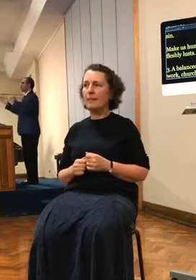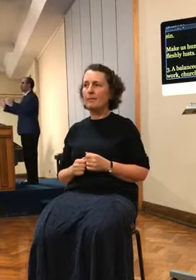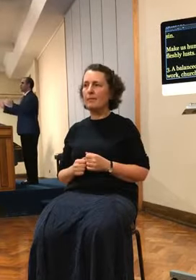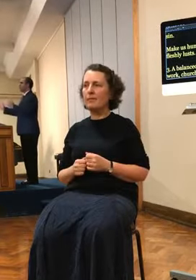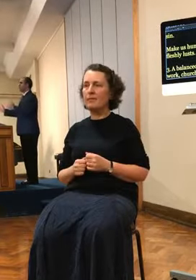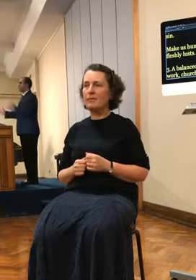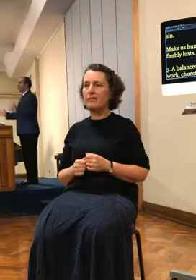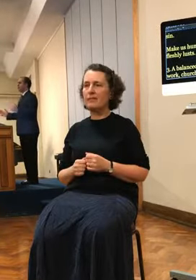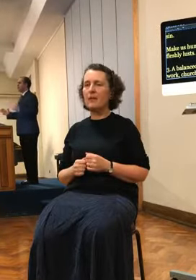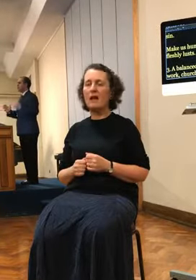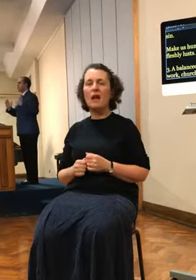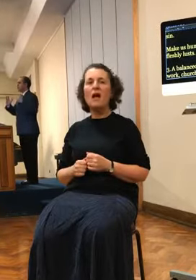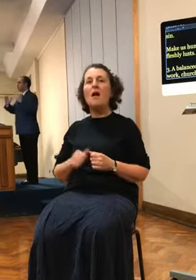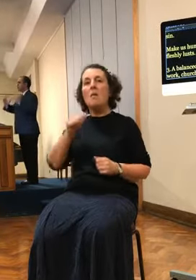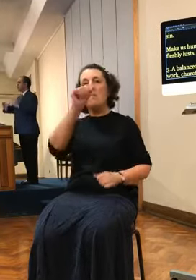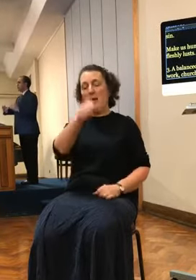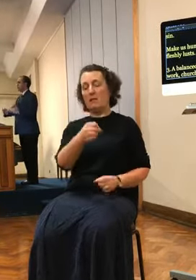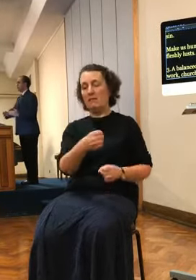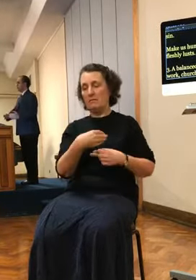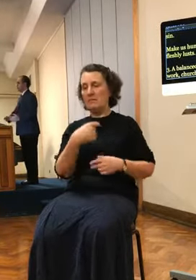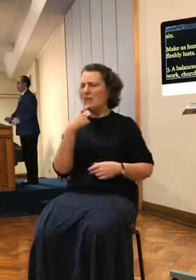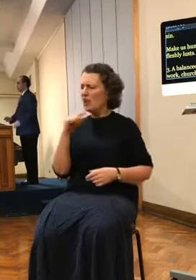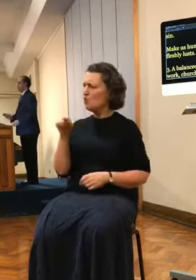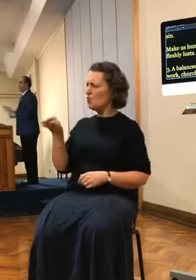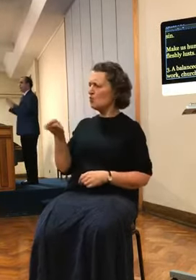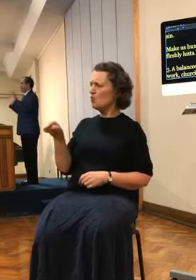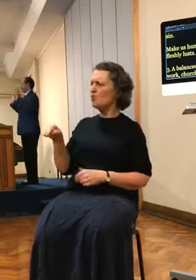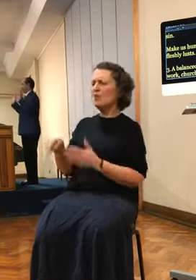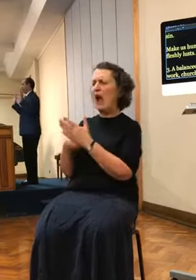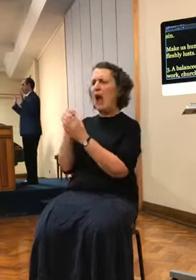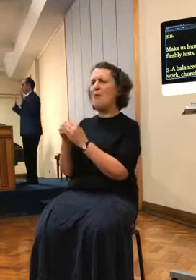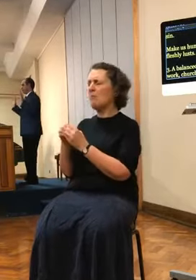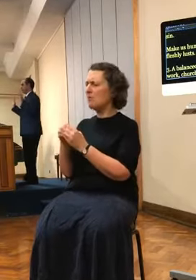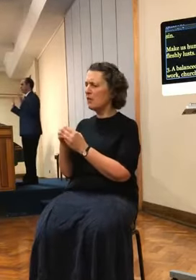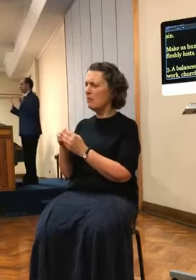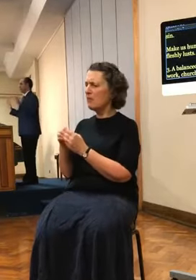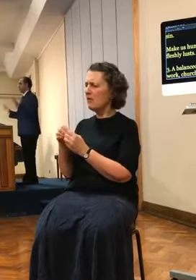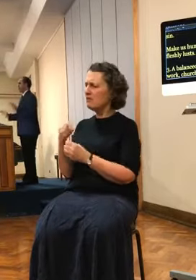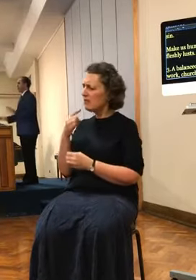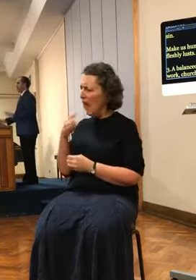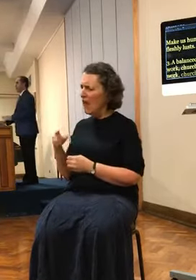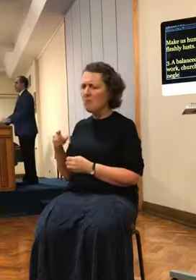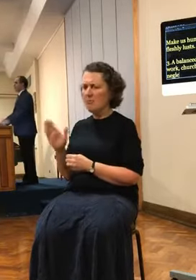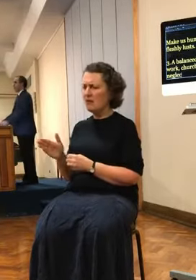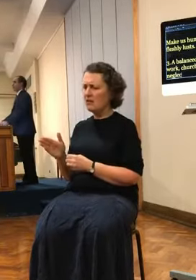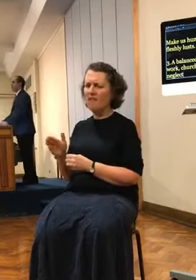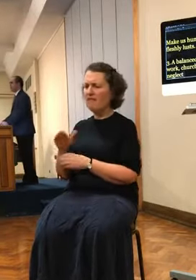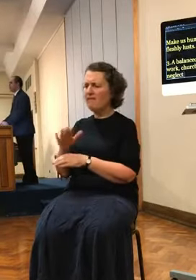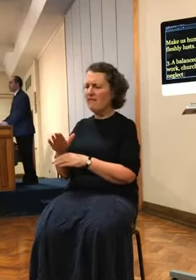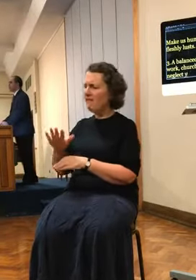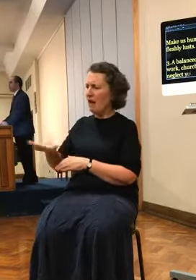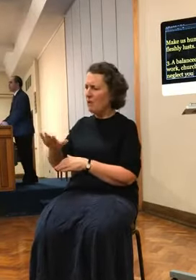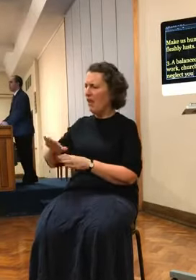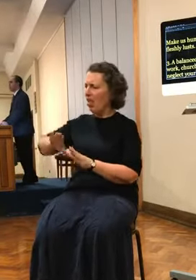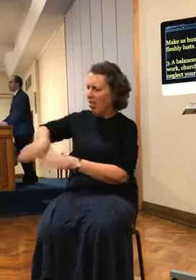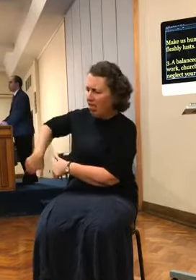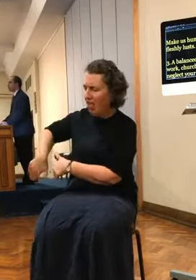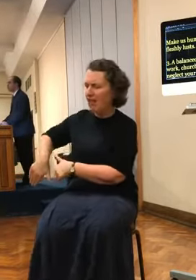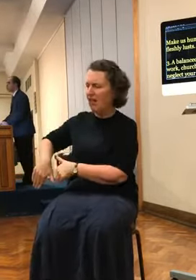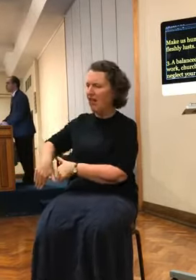neglect your family for the work of the Lord. We have never said that. We said, don't